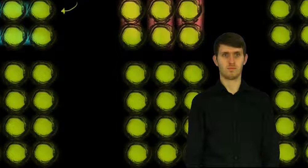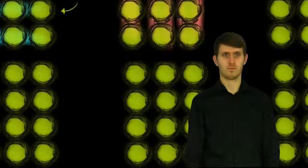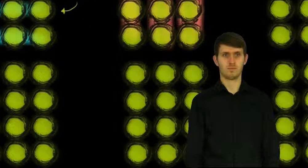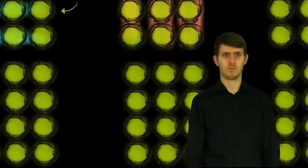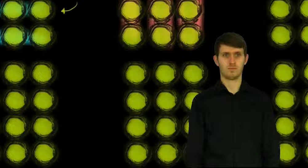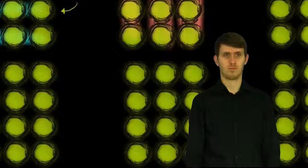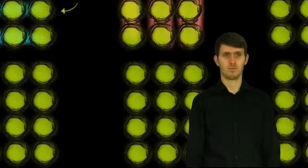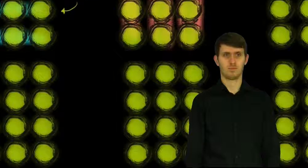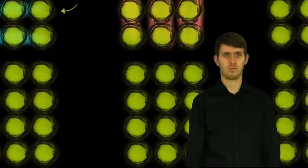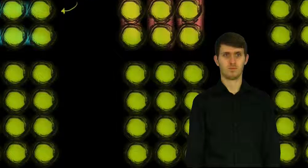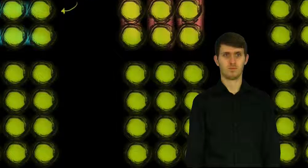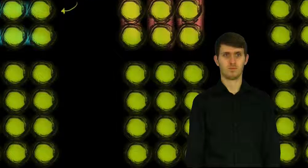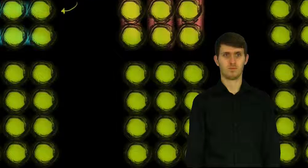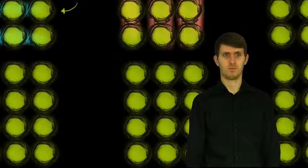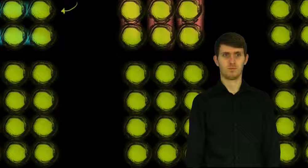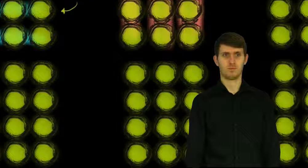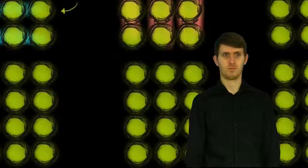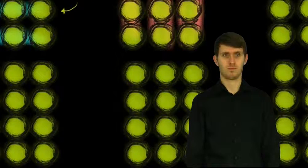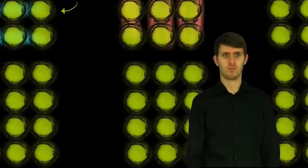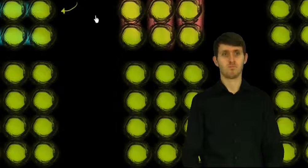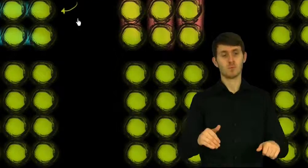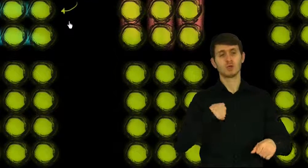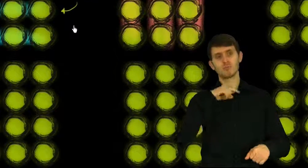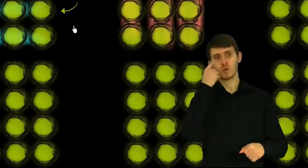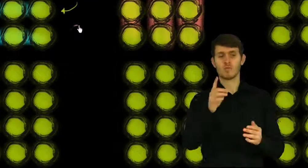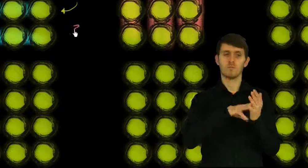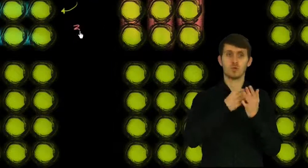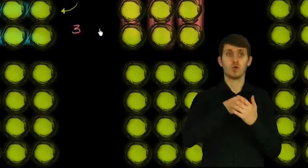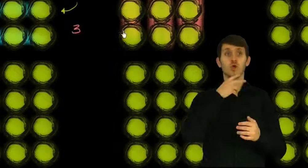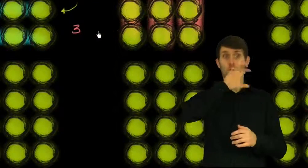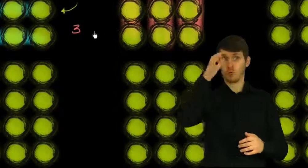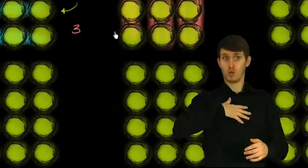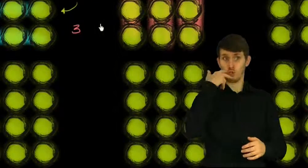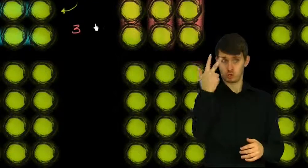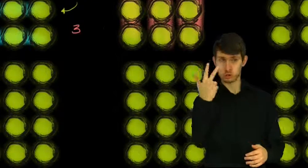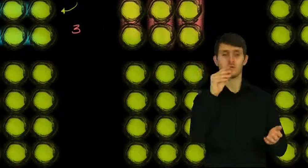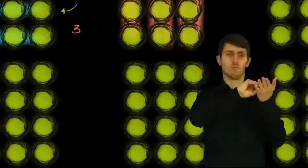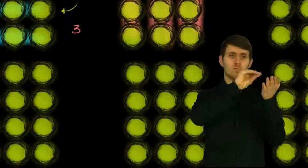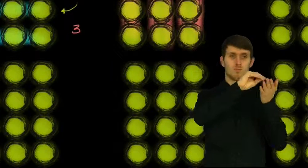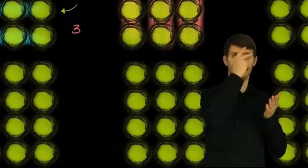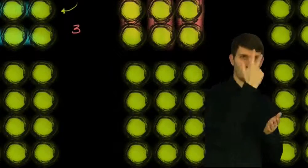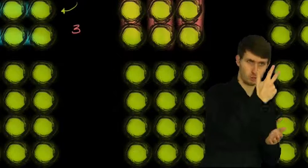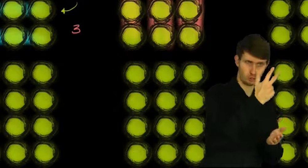we could say that 3, let me get the right tool out, we can say that